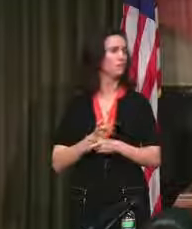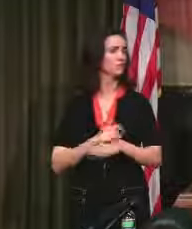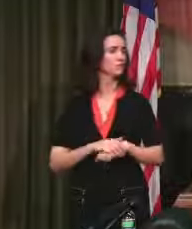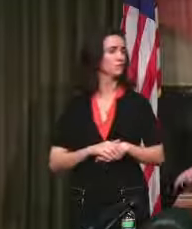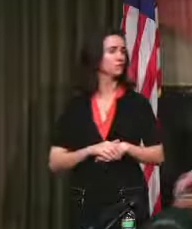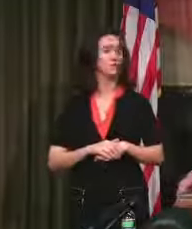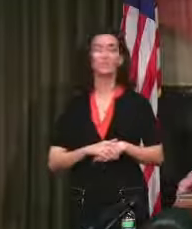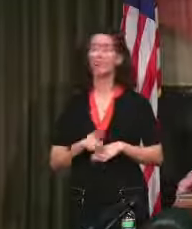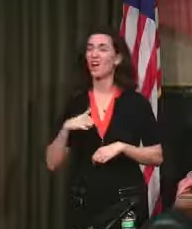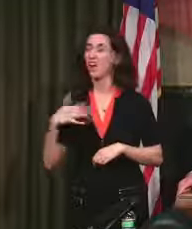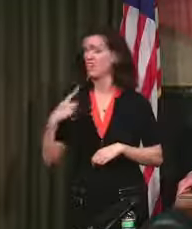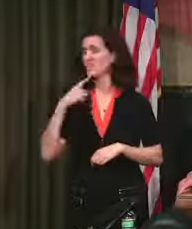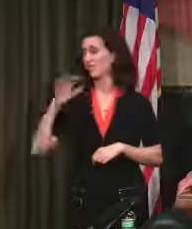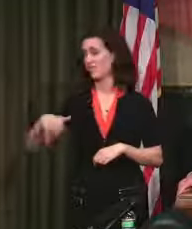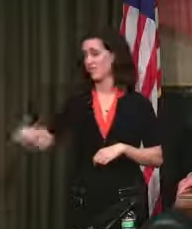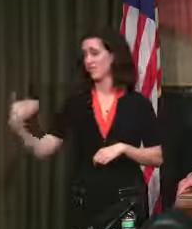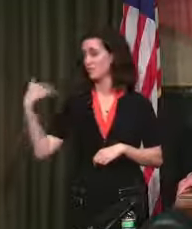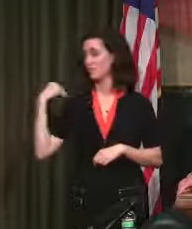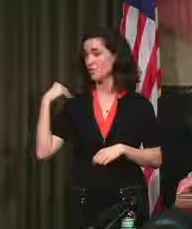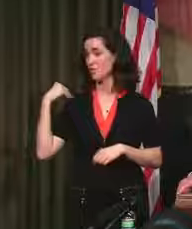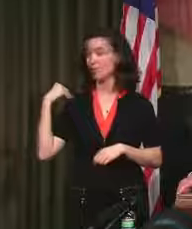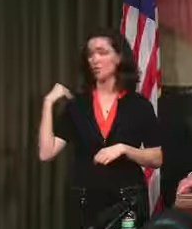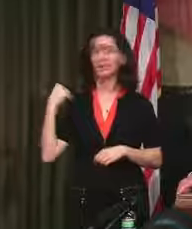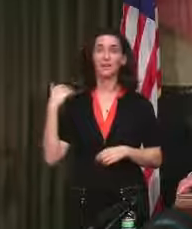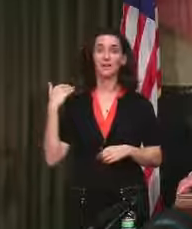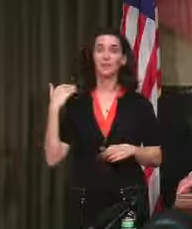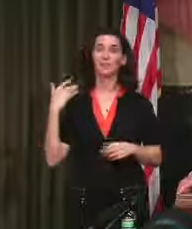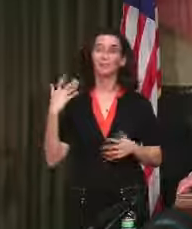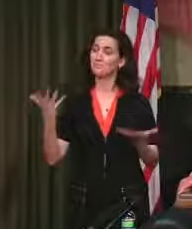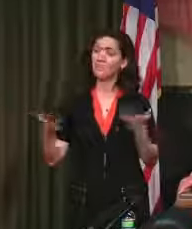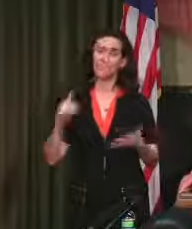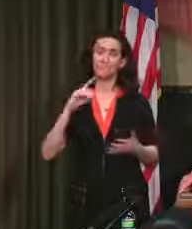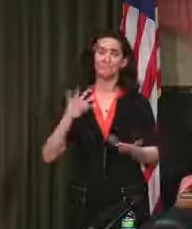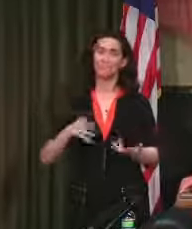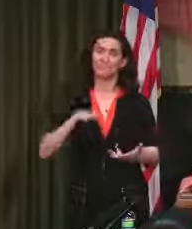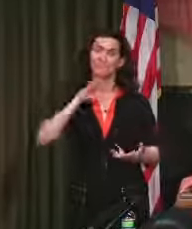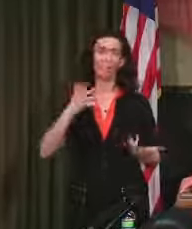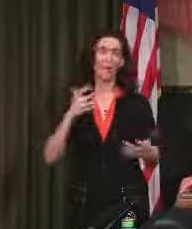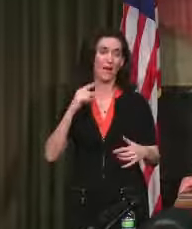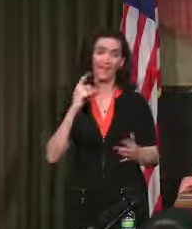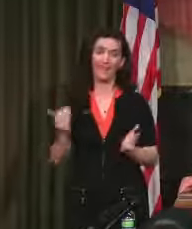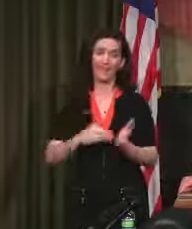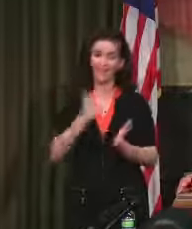I've said it before, and maybe you don't want to hear it again, but I'm going to say it one more time.